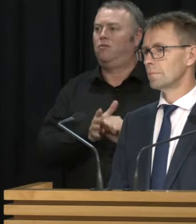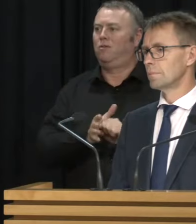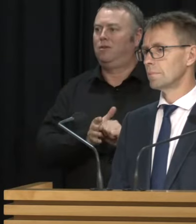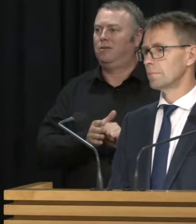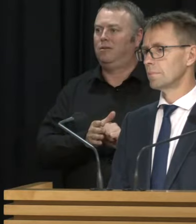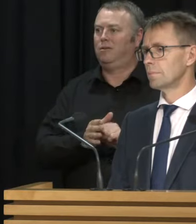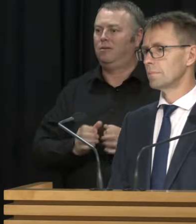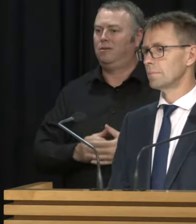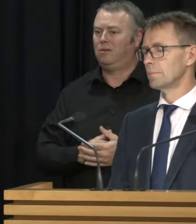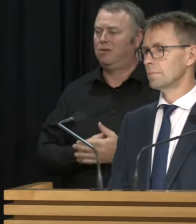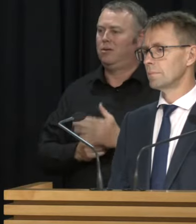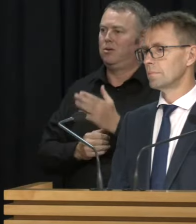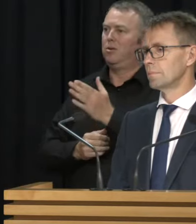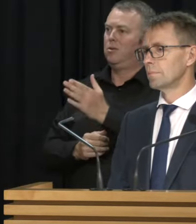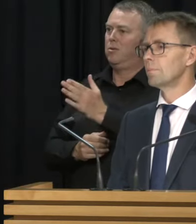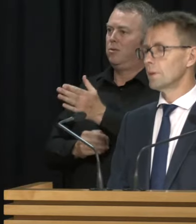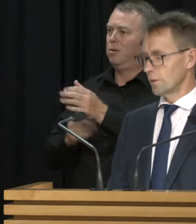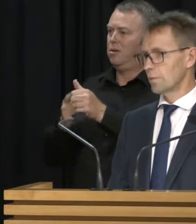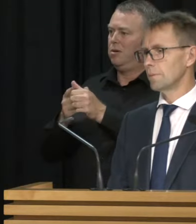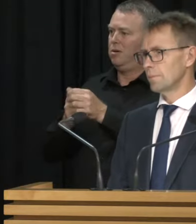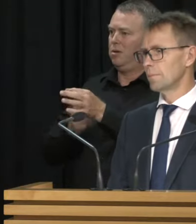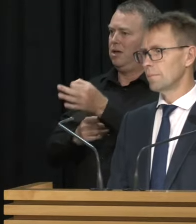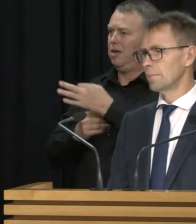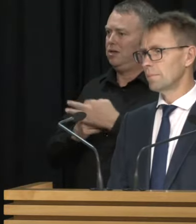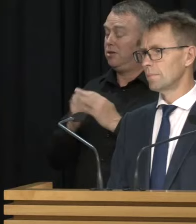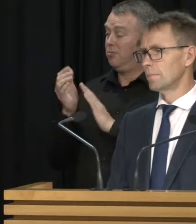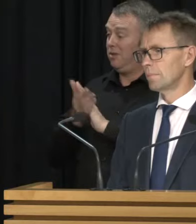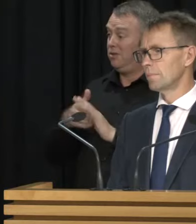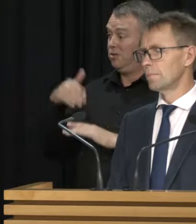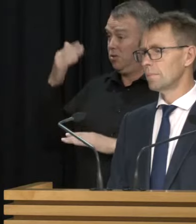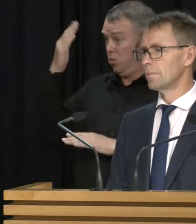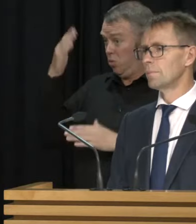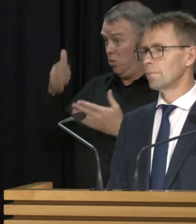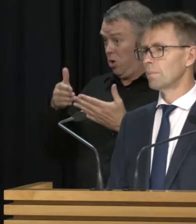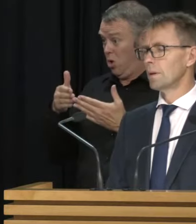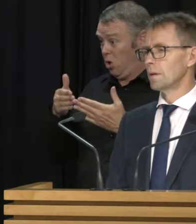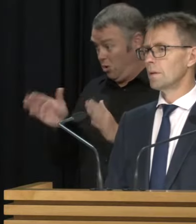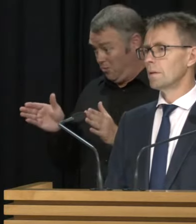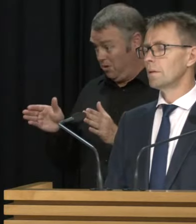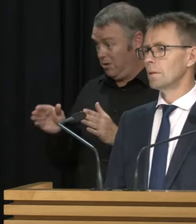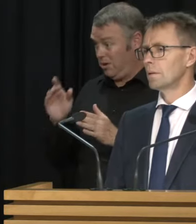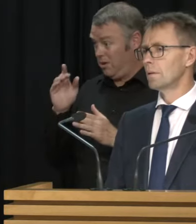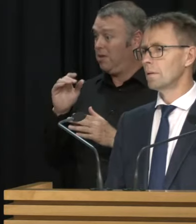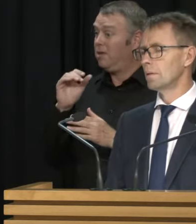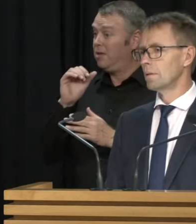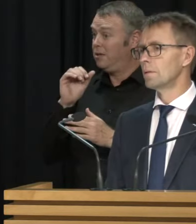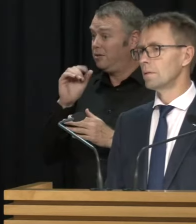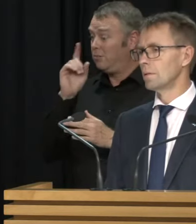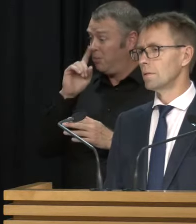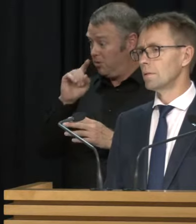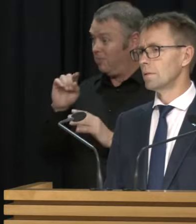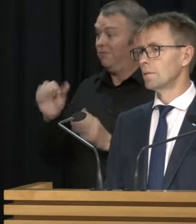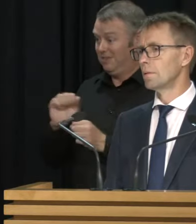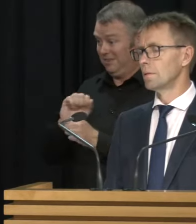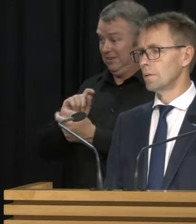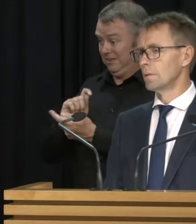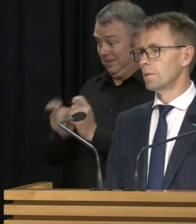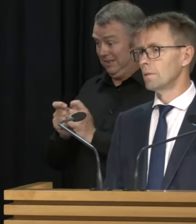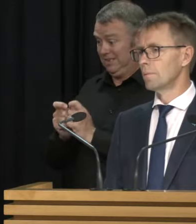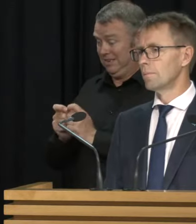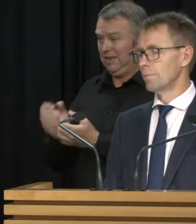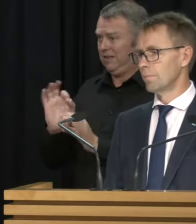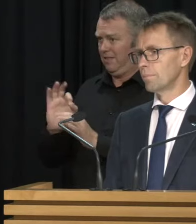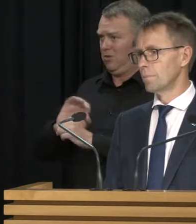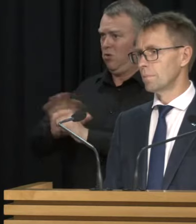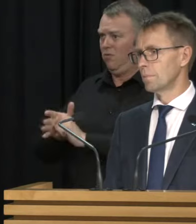and people could come back if they'd had a negative test, but are there still people outstanding in that category who haven't yet returned a negative test while